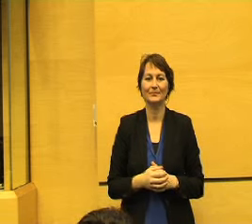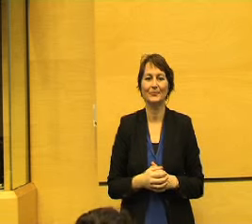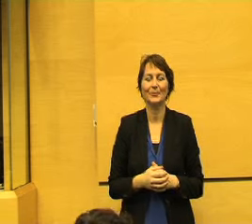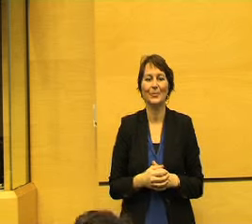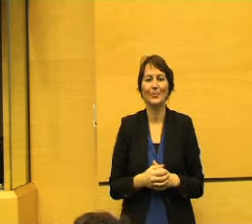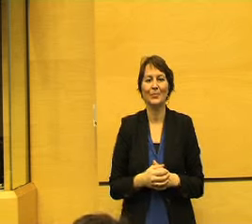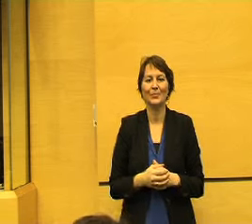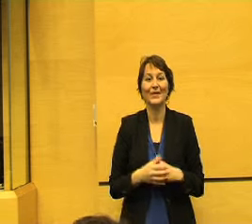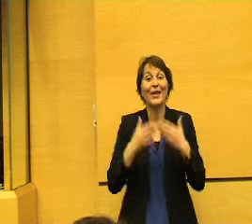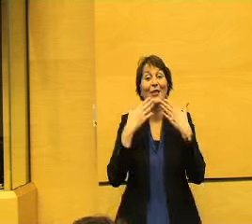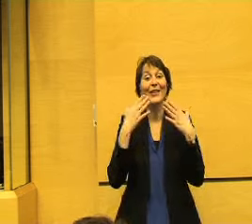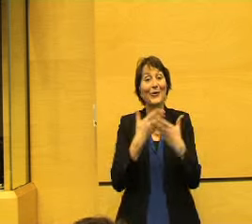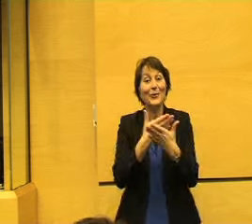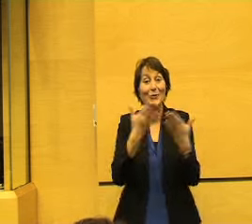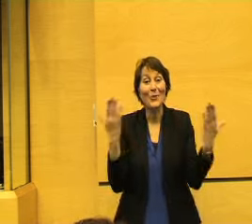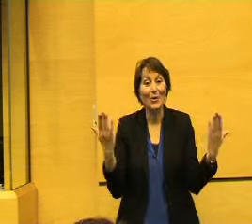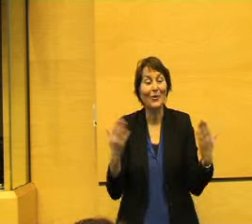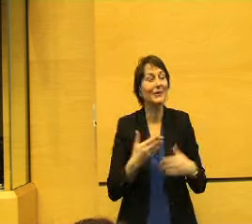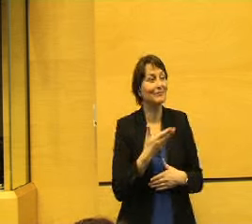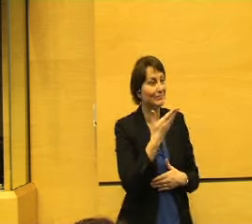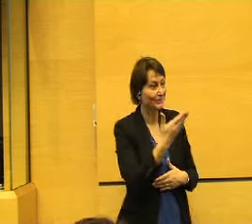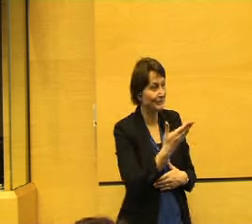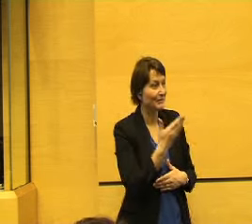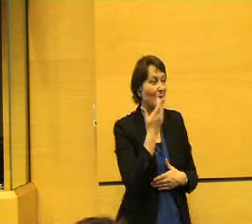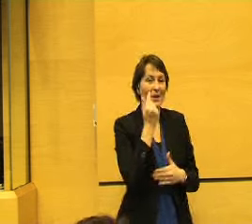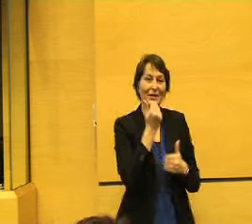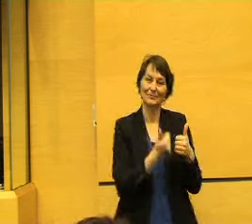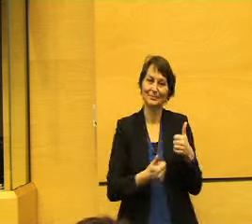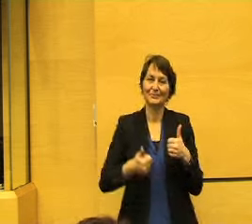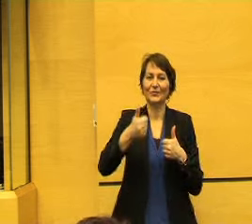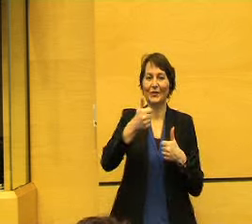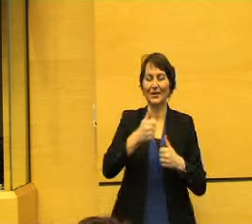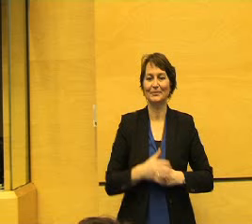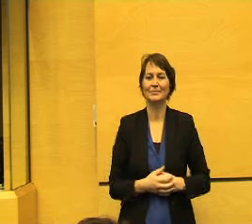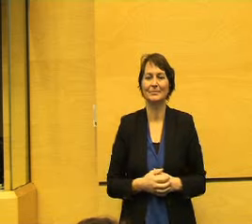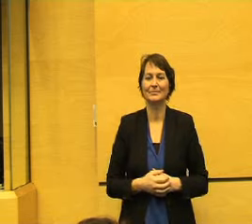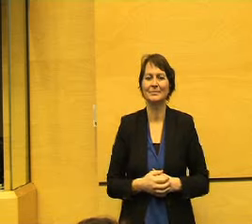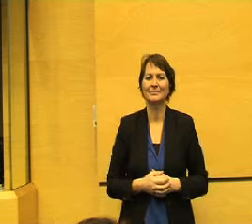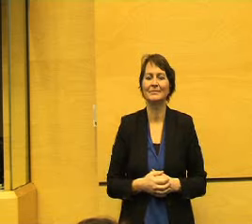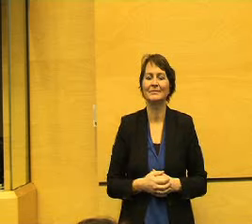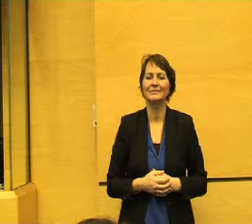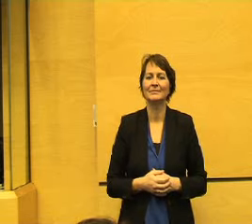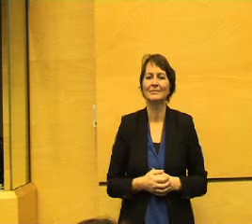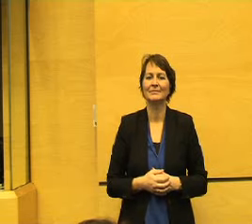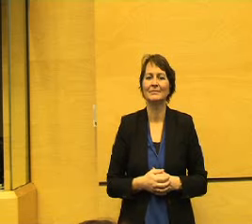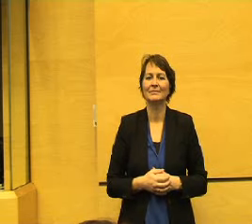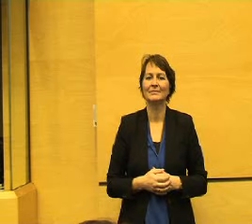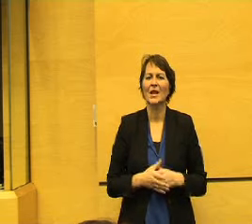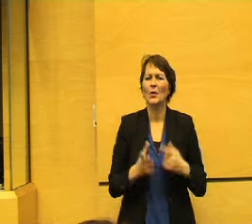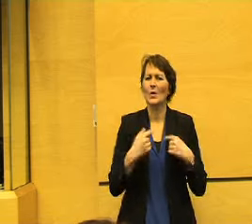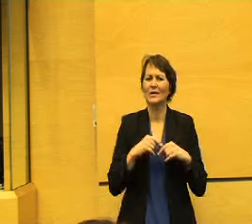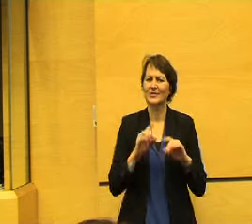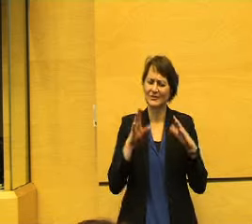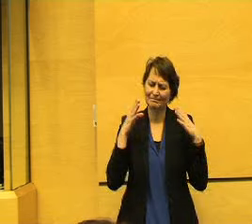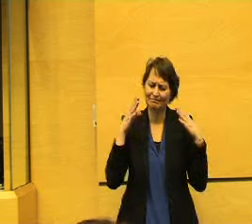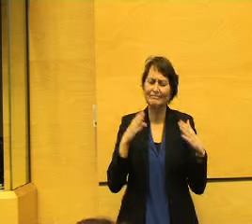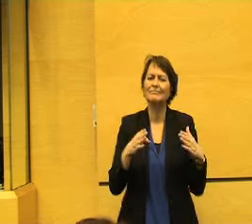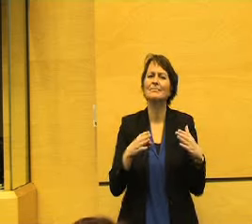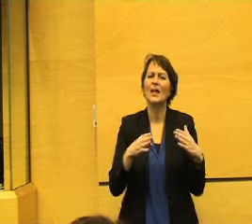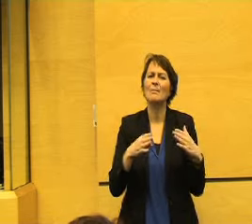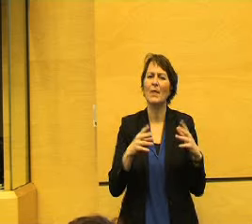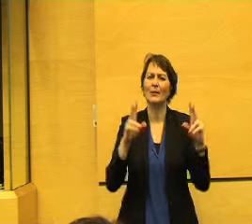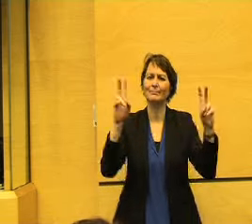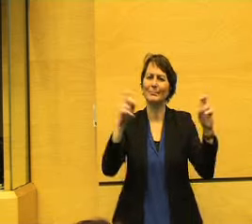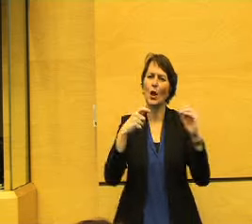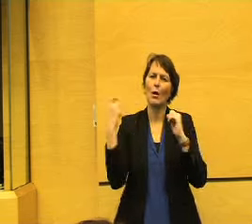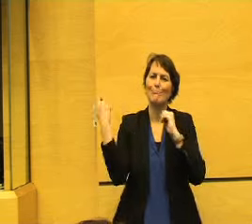Thank you and good morning, Madam Chair. So I'm going to touch a little bit about the punishment.